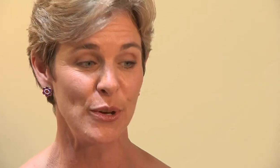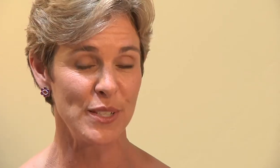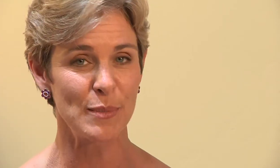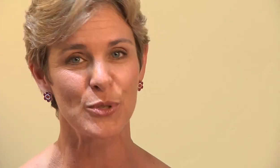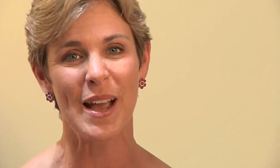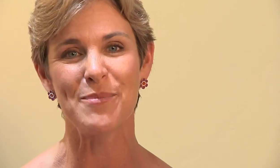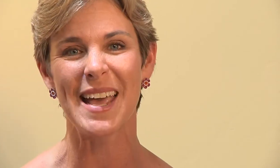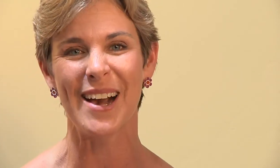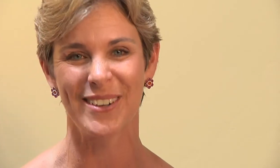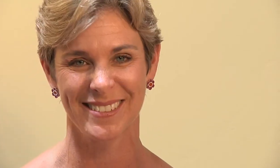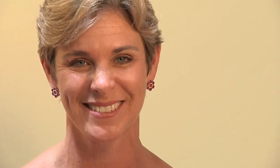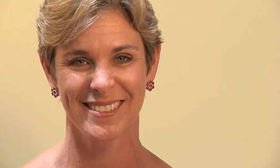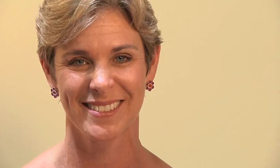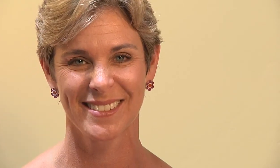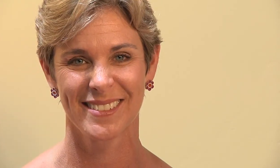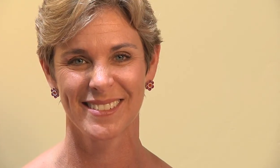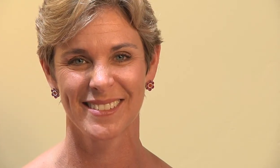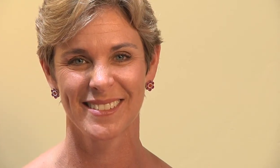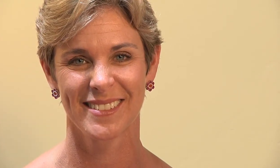to subscribe now.